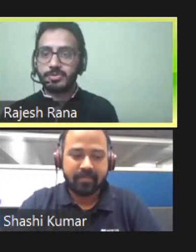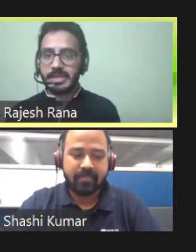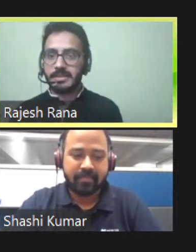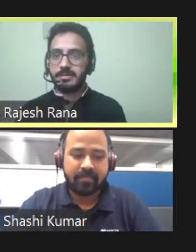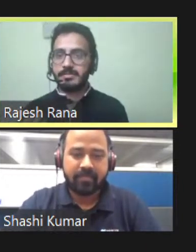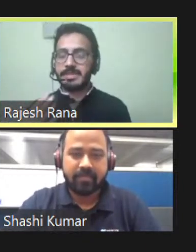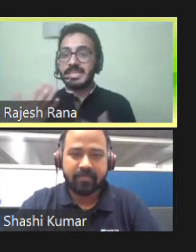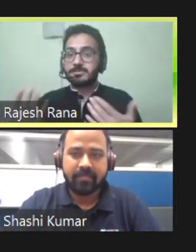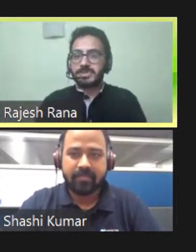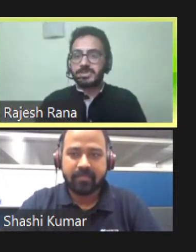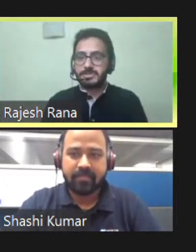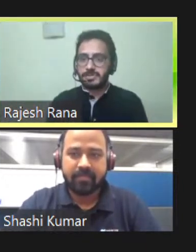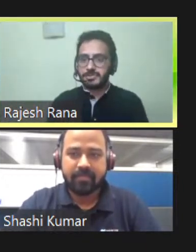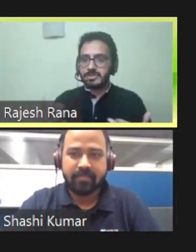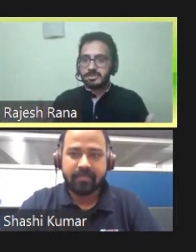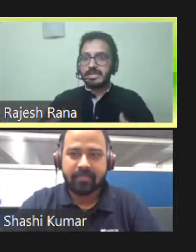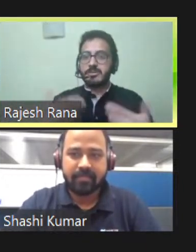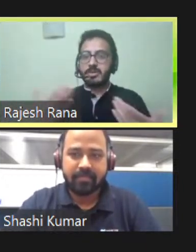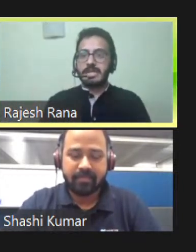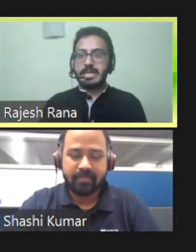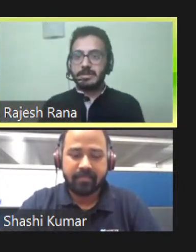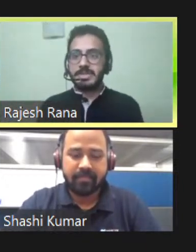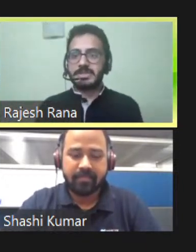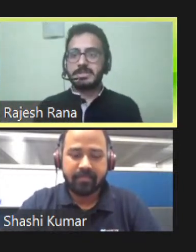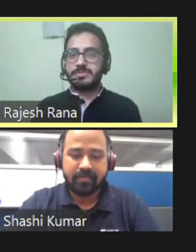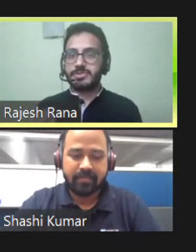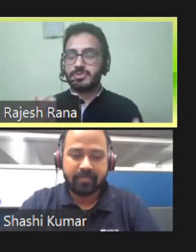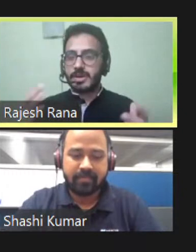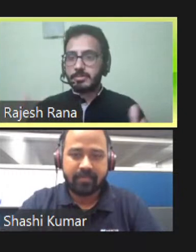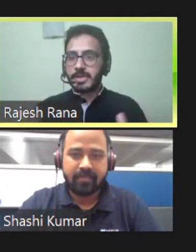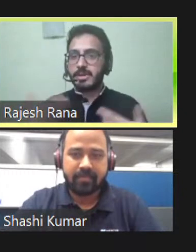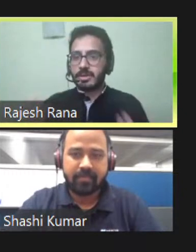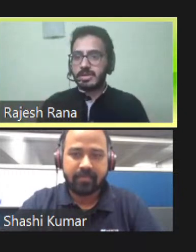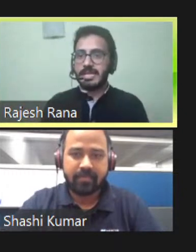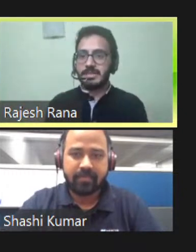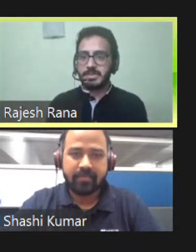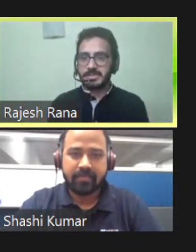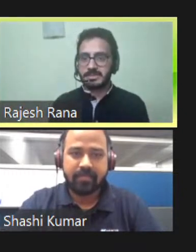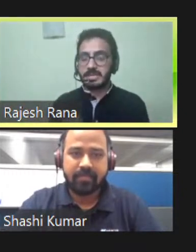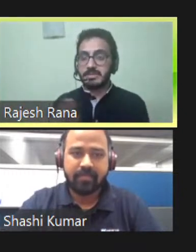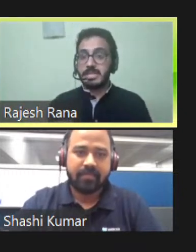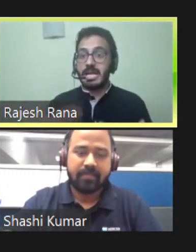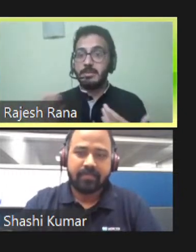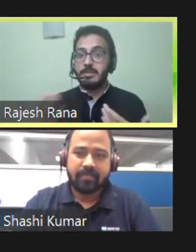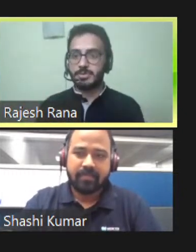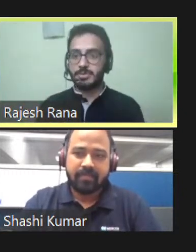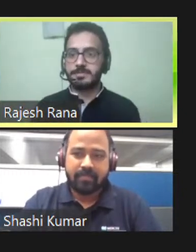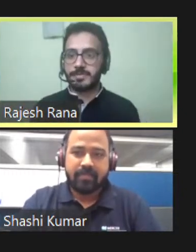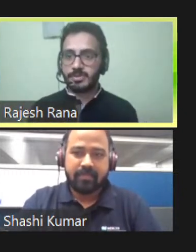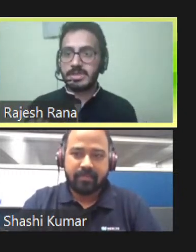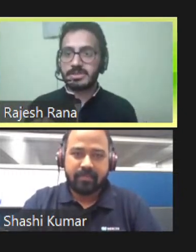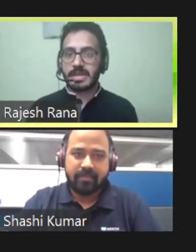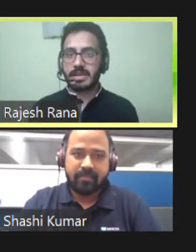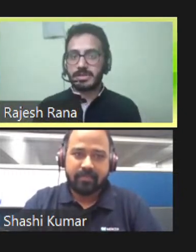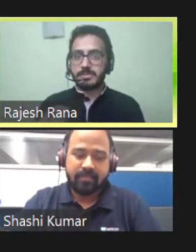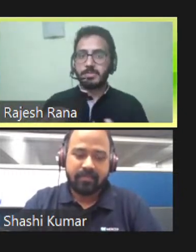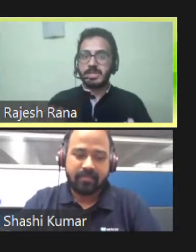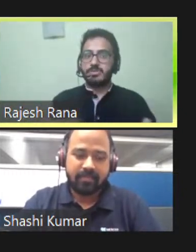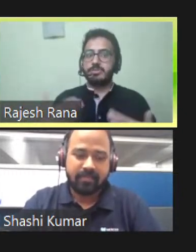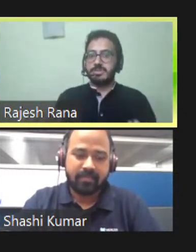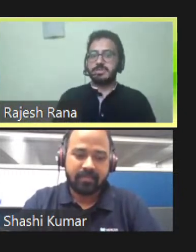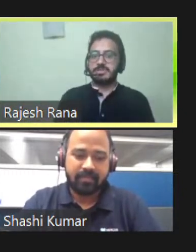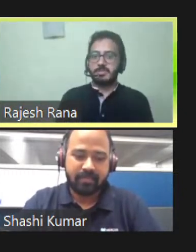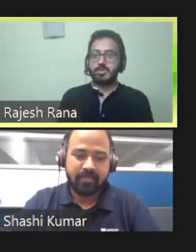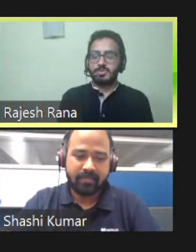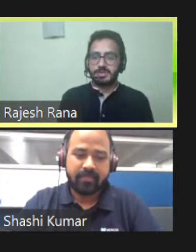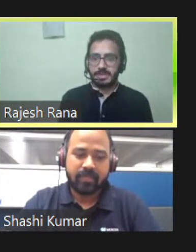to correlate with the expressions which you are seeing in on a daily basis, which you are making on a daily basis. That will help you to understand what the